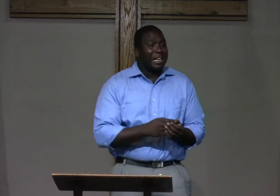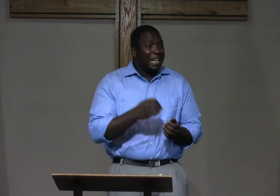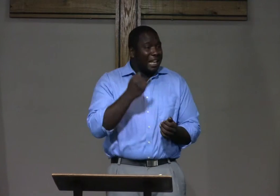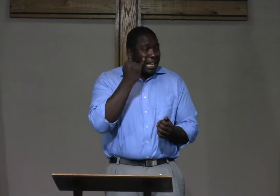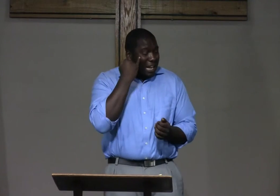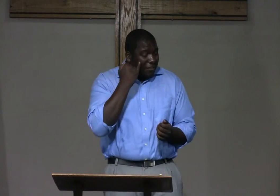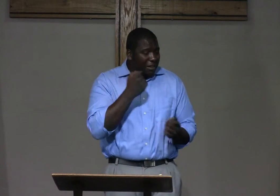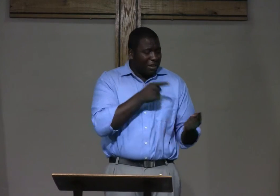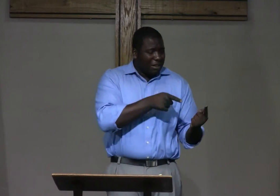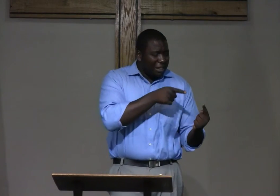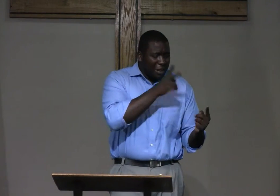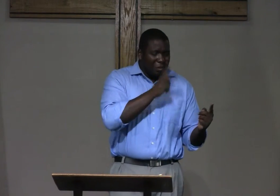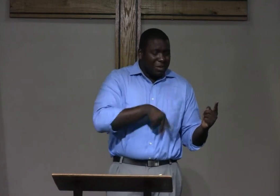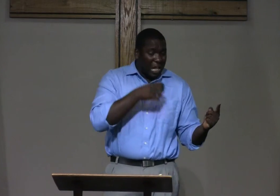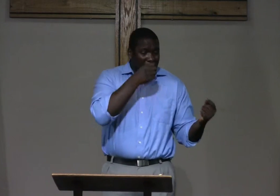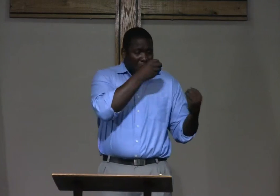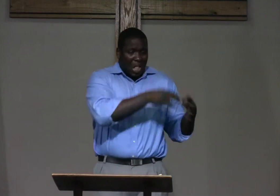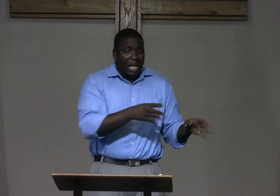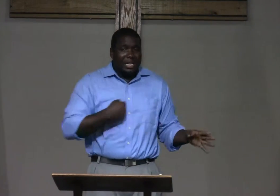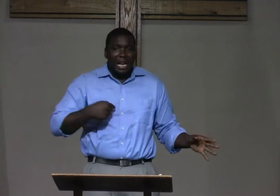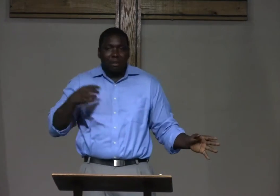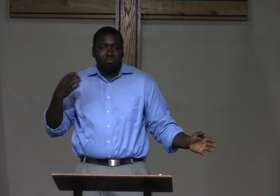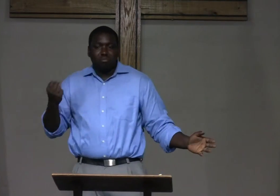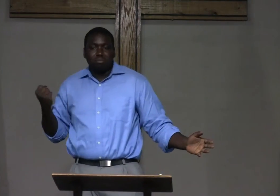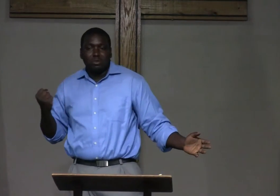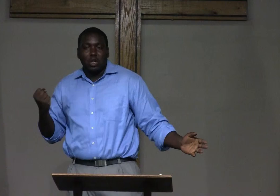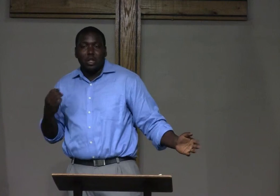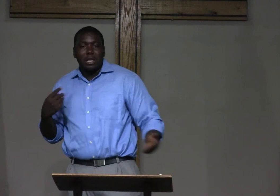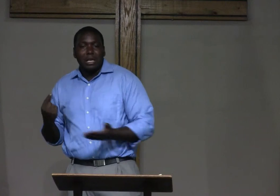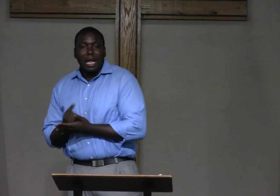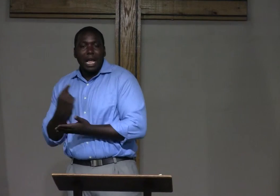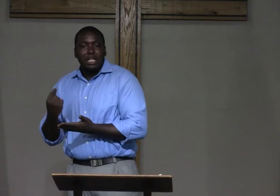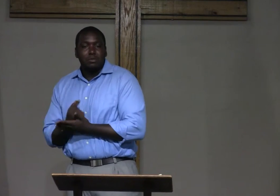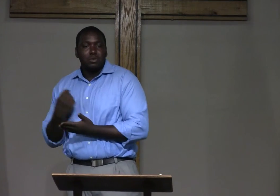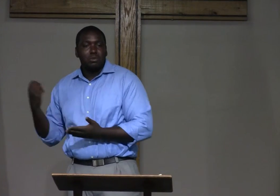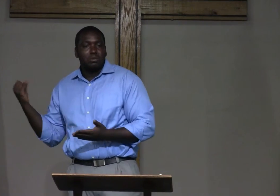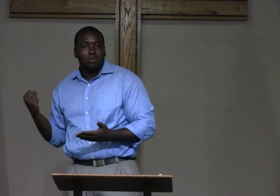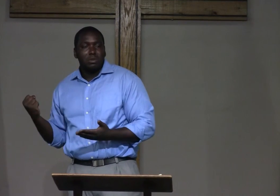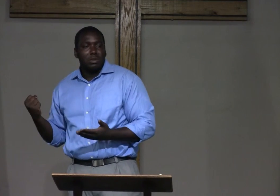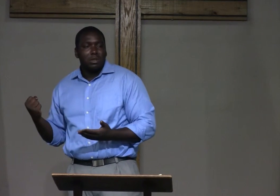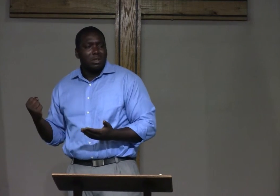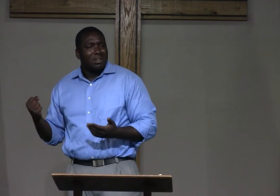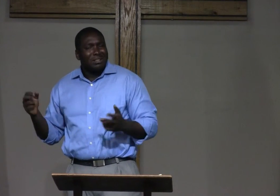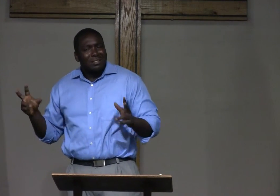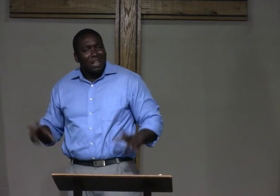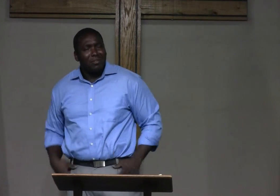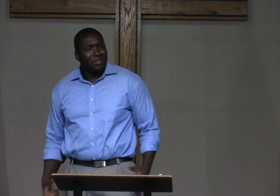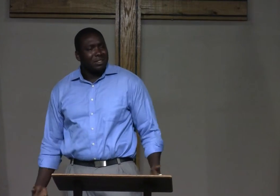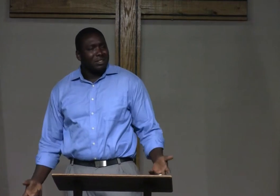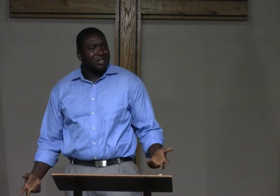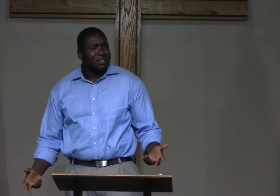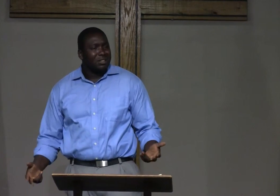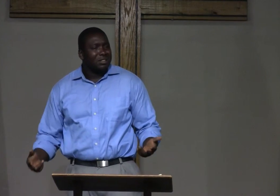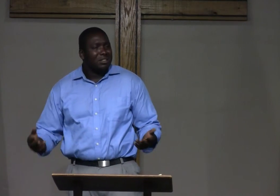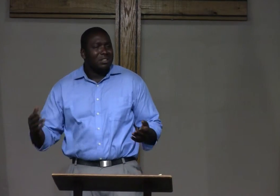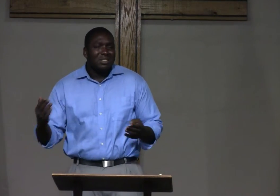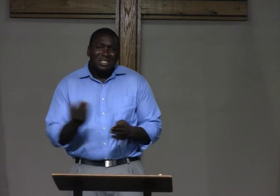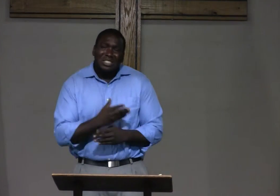so that they too can be saved and spend eternity in heaven. If I see the lost and I choose not to share the gospel, how selfish of